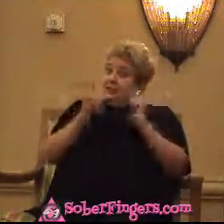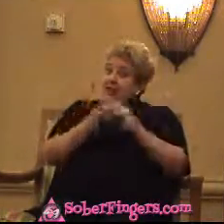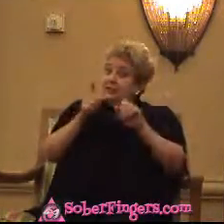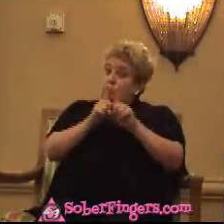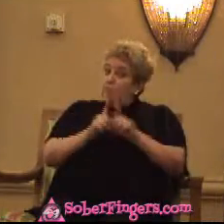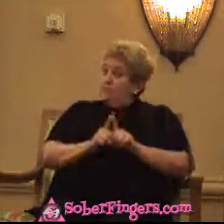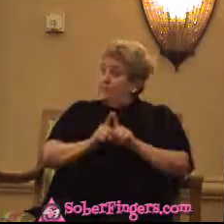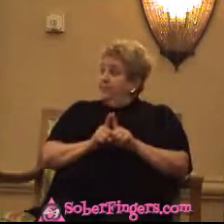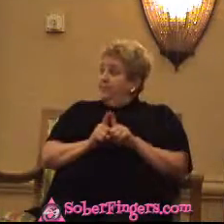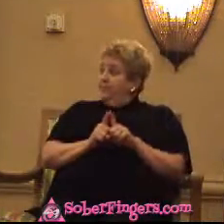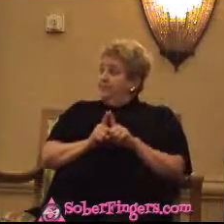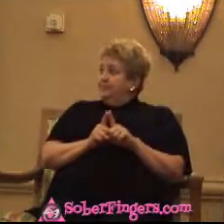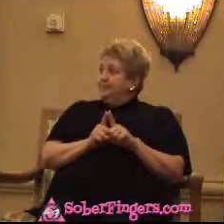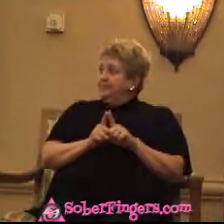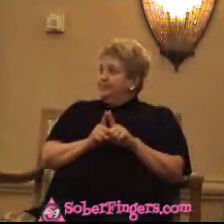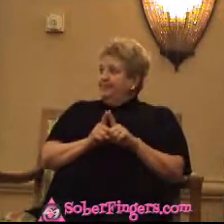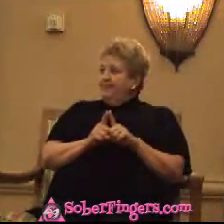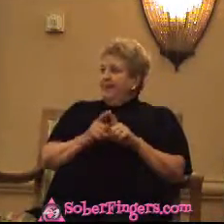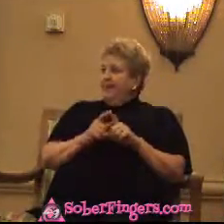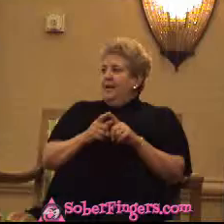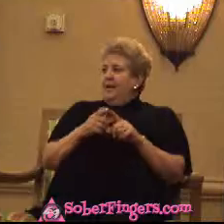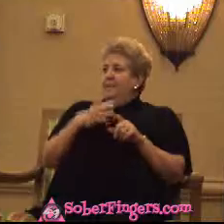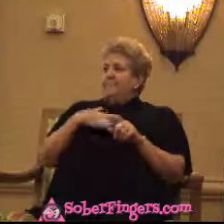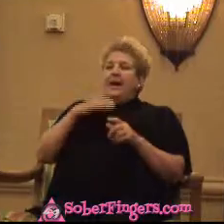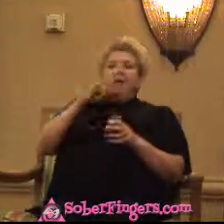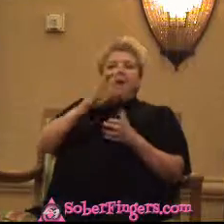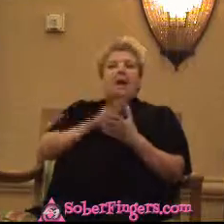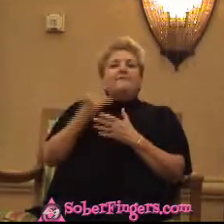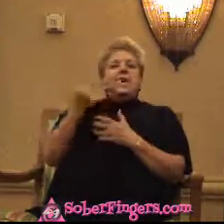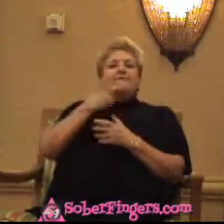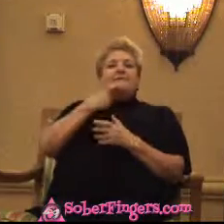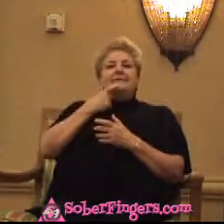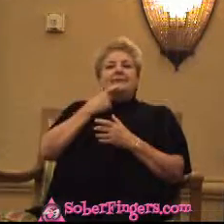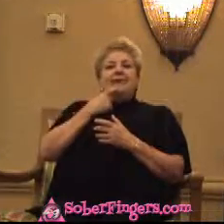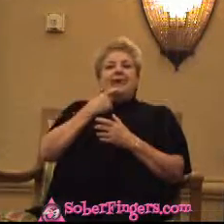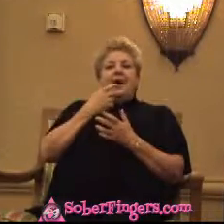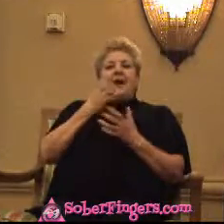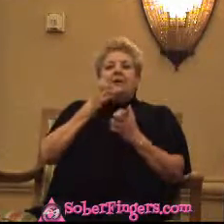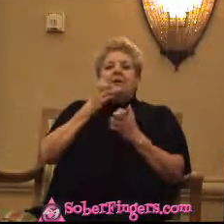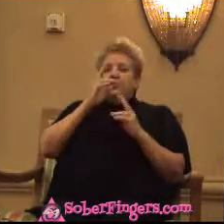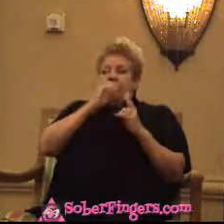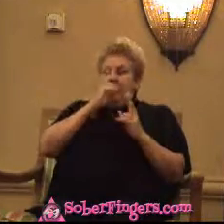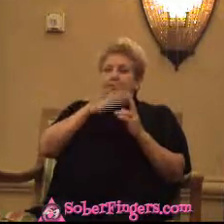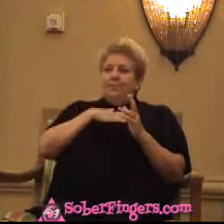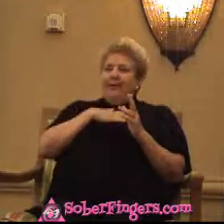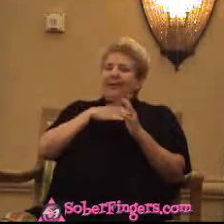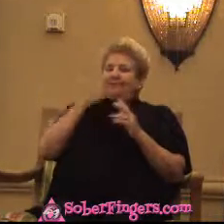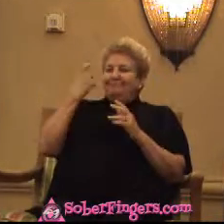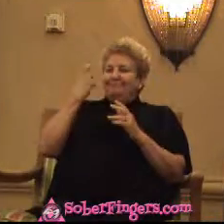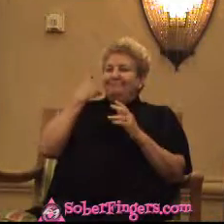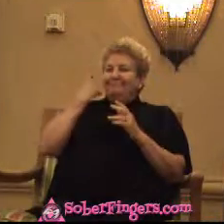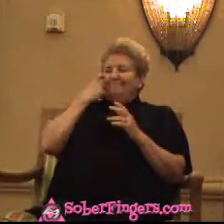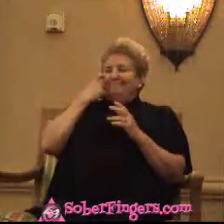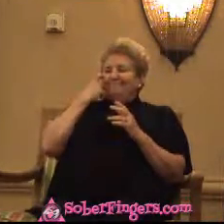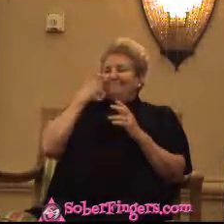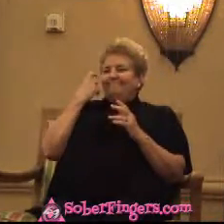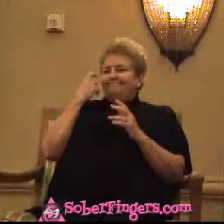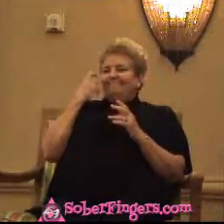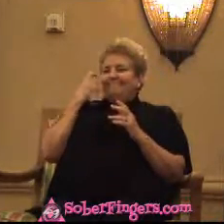you with a little line that my wife always says, because I want to honor my late sponsor, Keith Carpenter. because he was a guy that really changed my